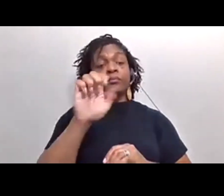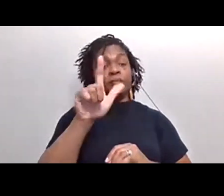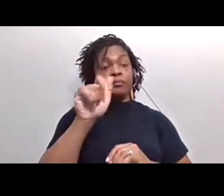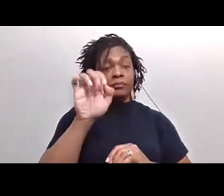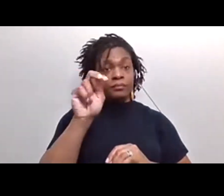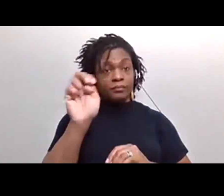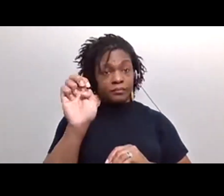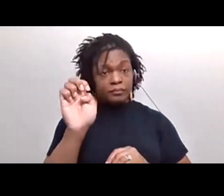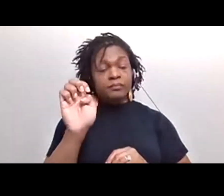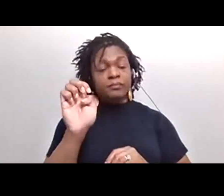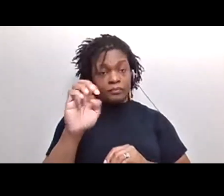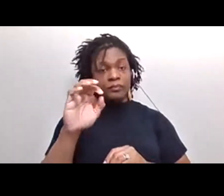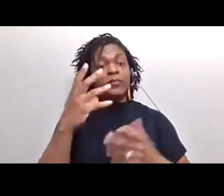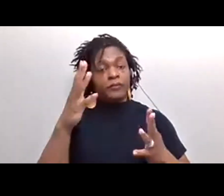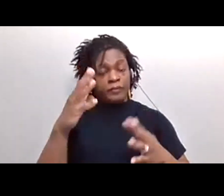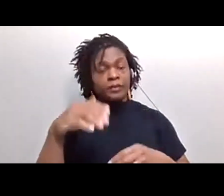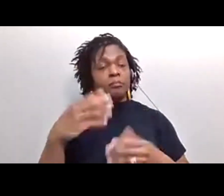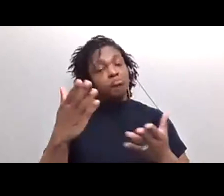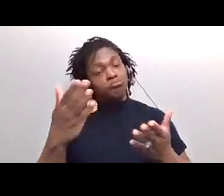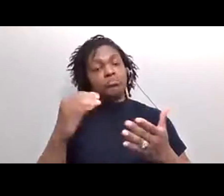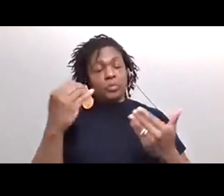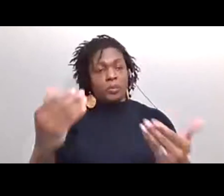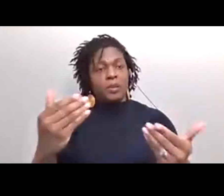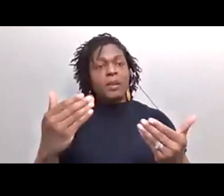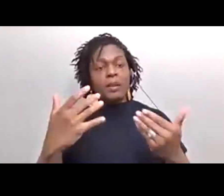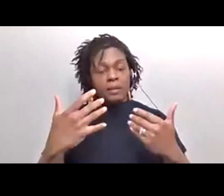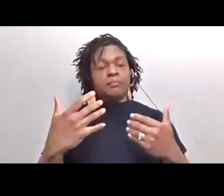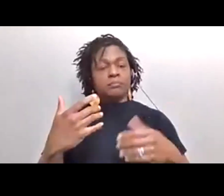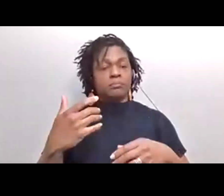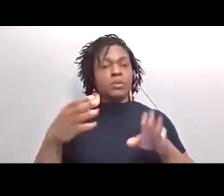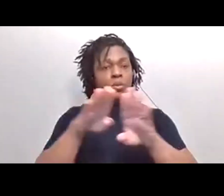Miss Missy Lane made a motion. I'll second.